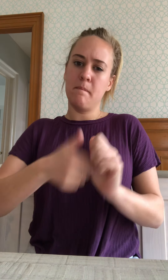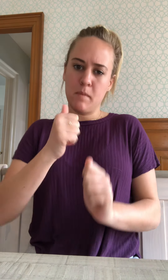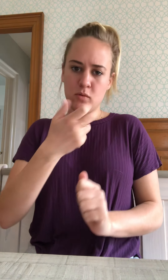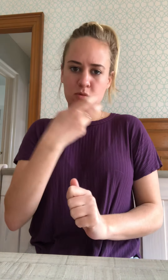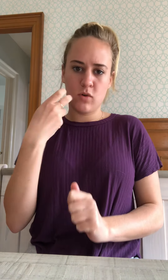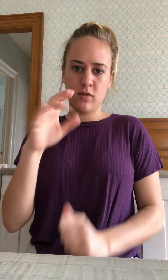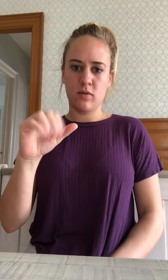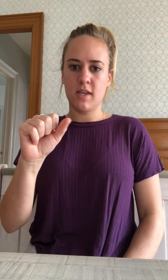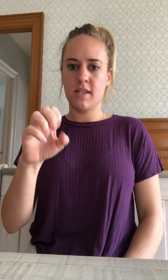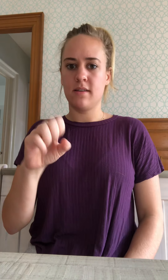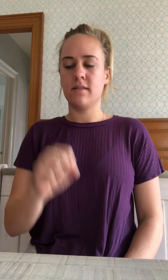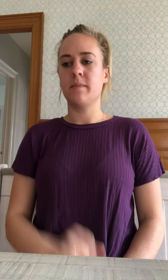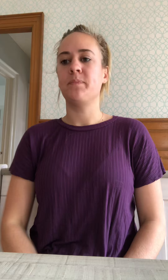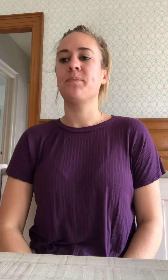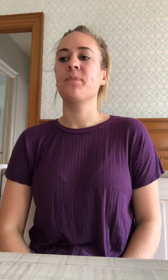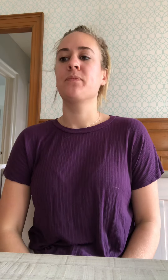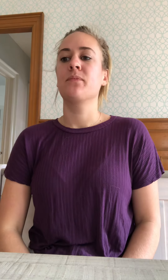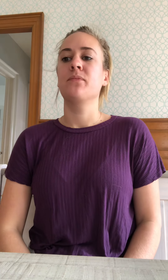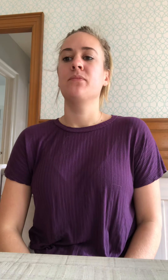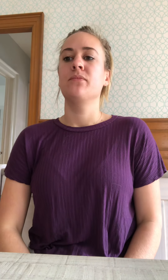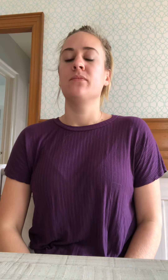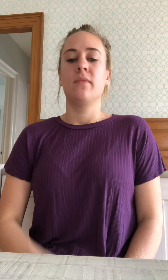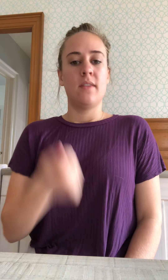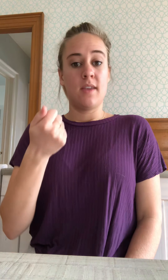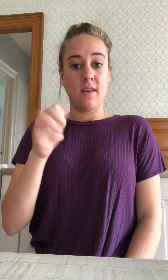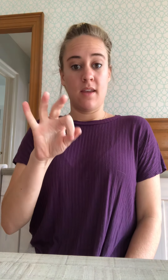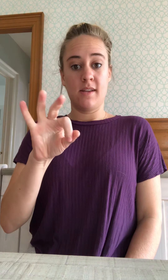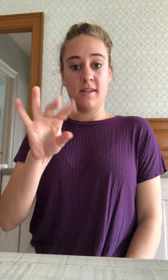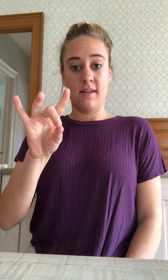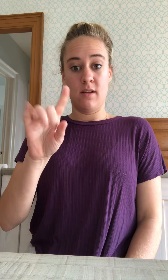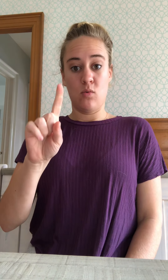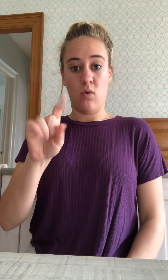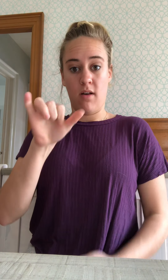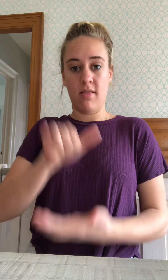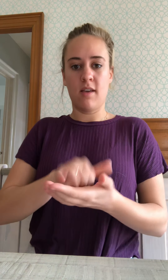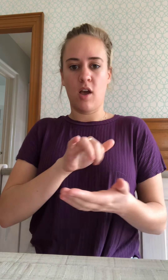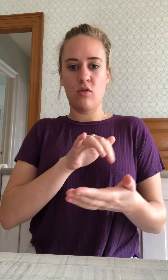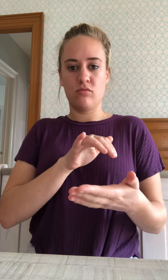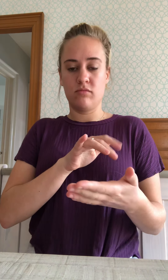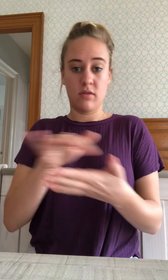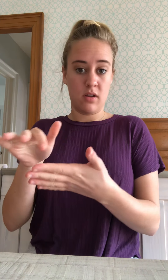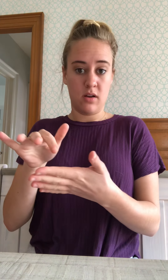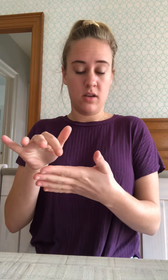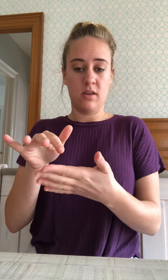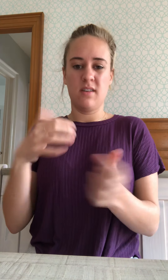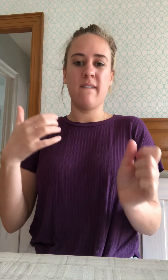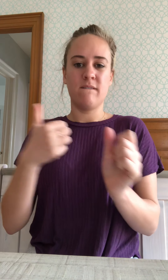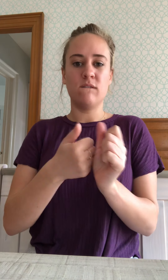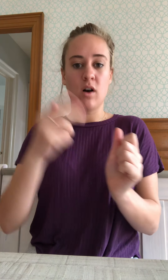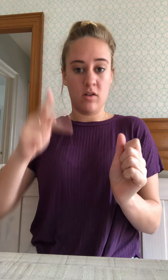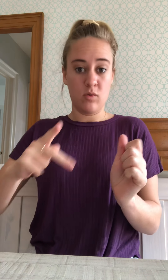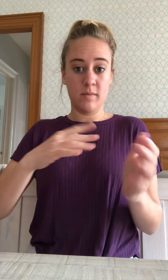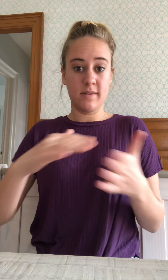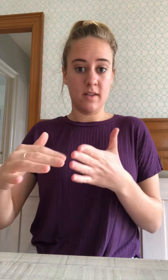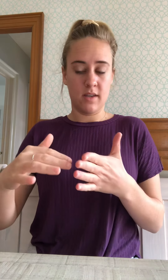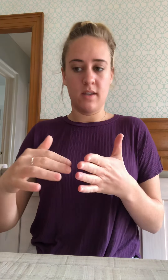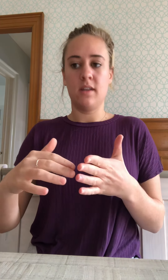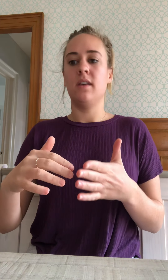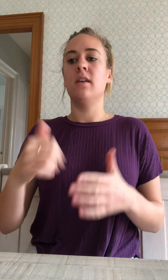And the 81 study was followed up quite a few years later, 89, with an article